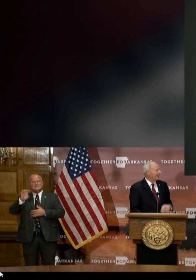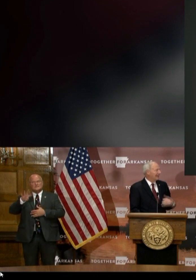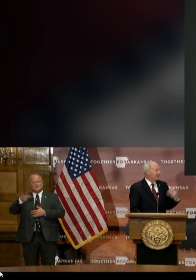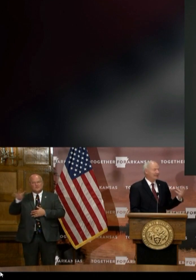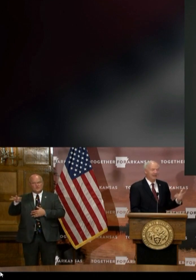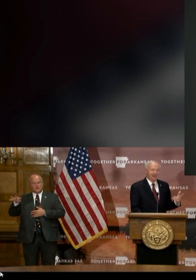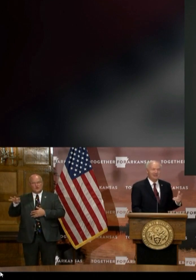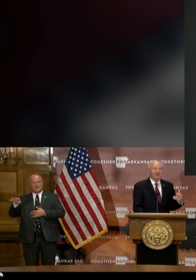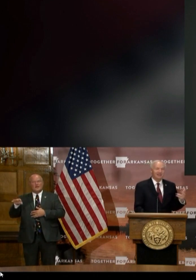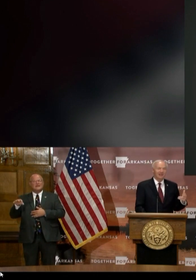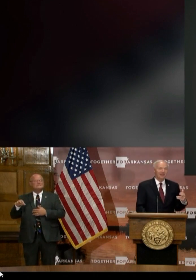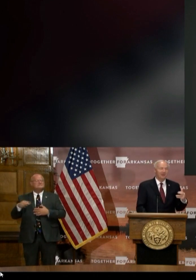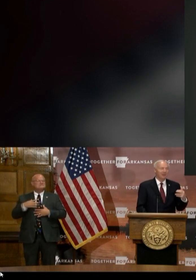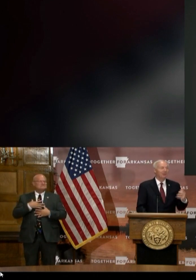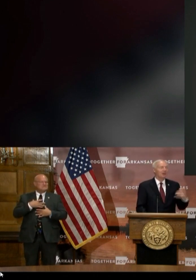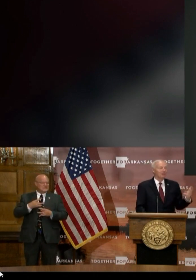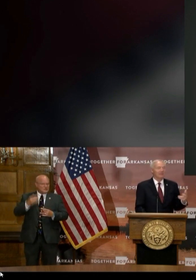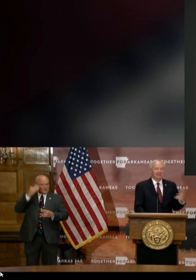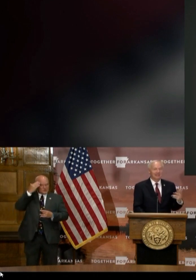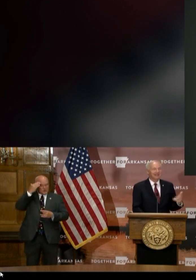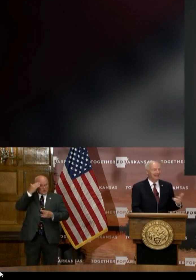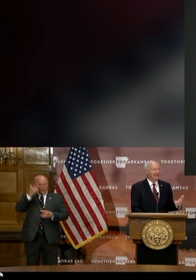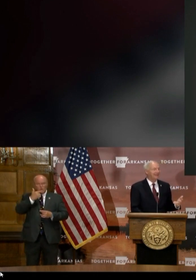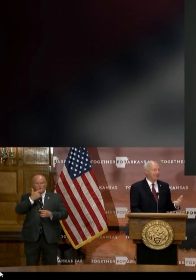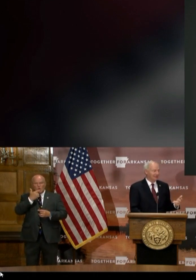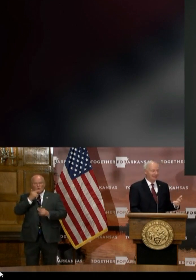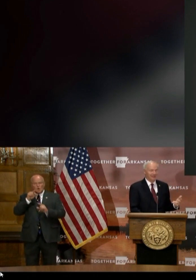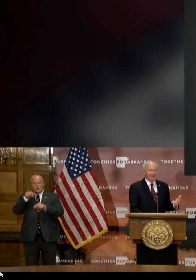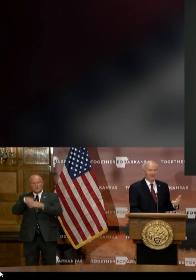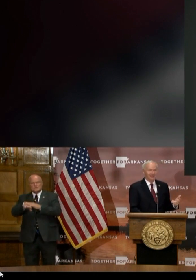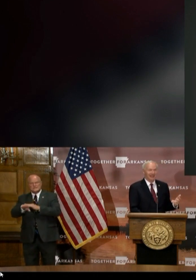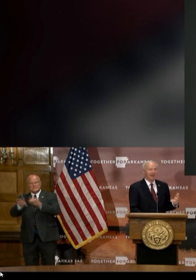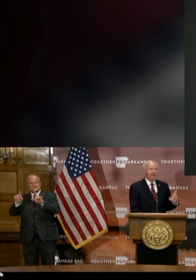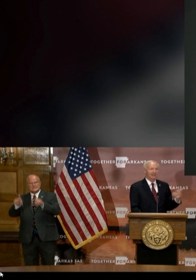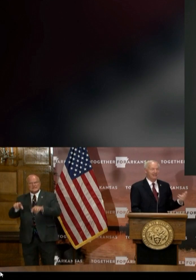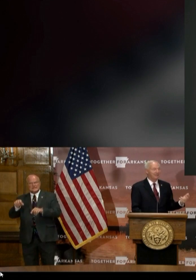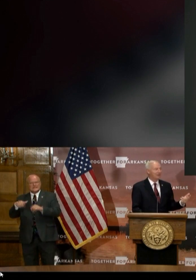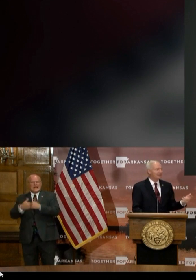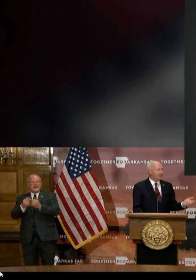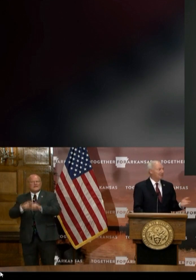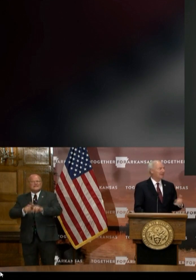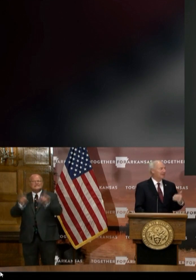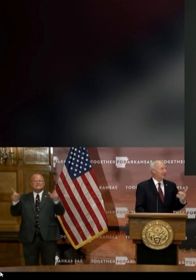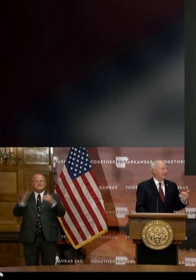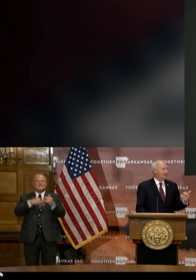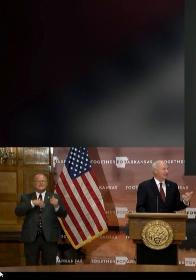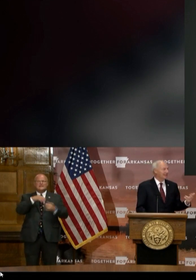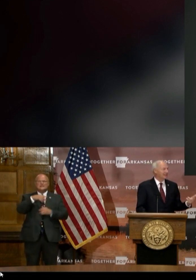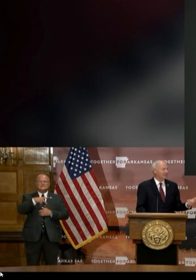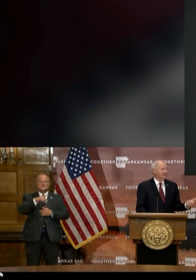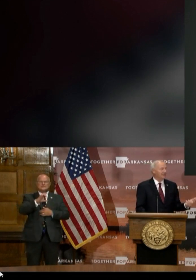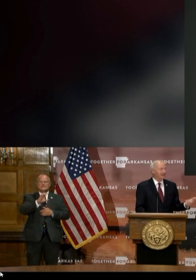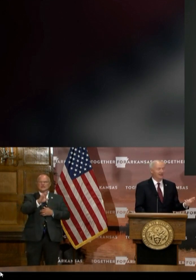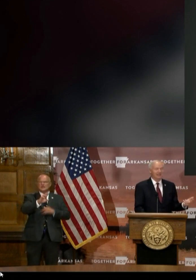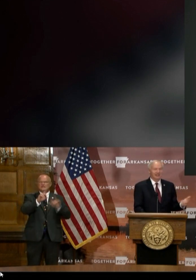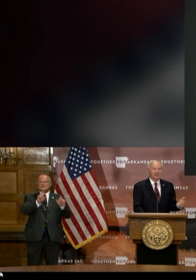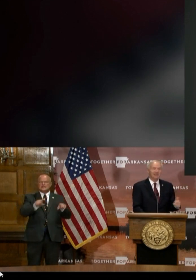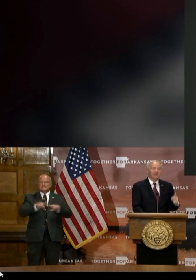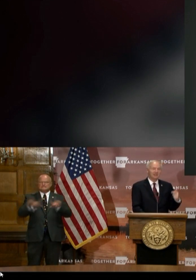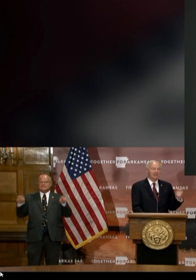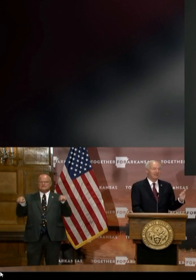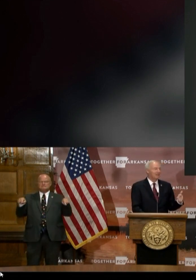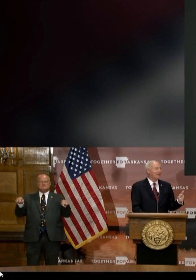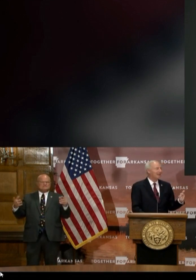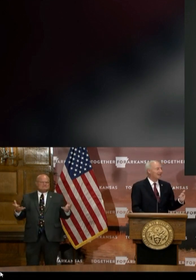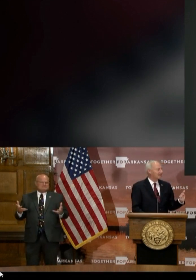4,644. And it'd be interesting to know who goes in to get an antigen test. How are they different than somebody that goes in to get a PCR test?